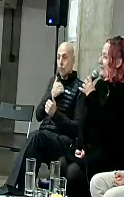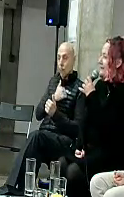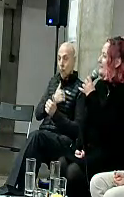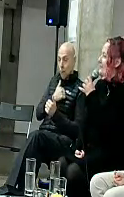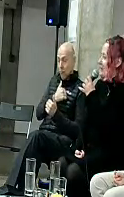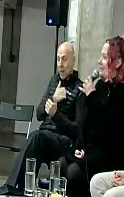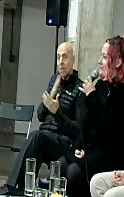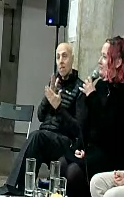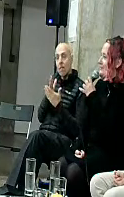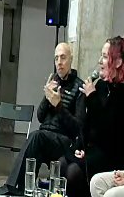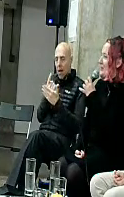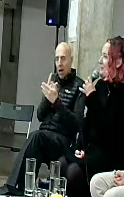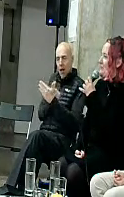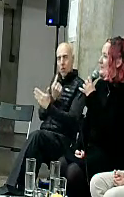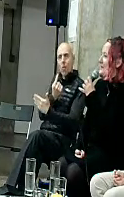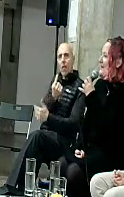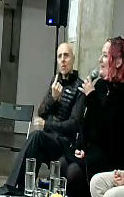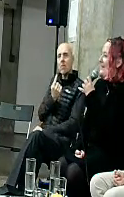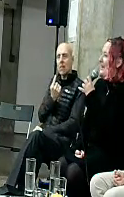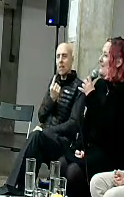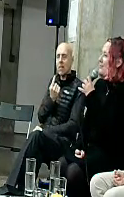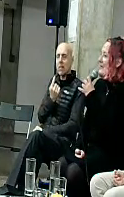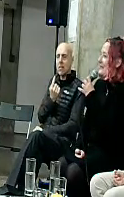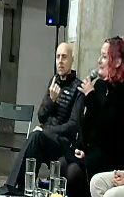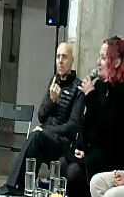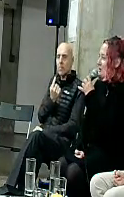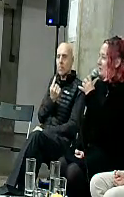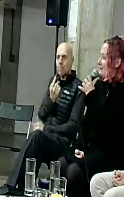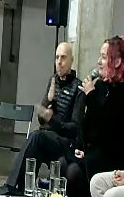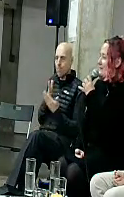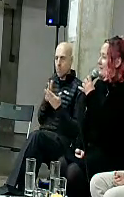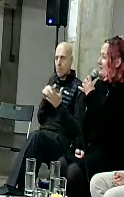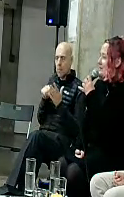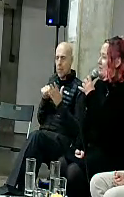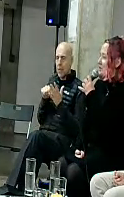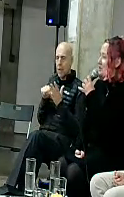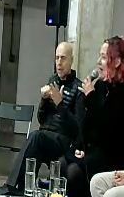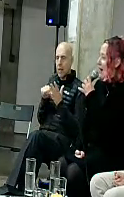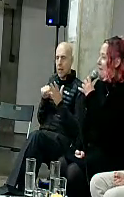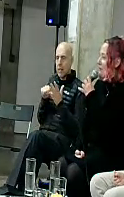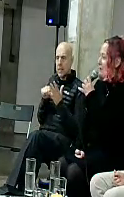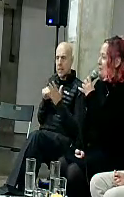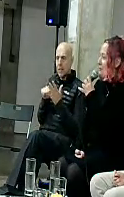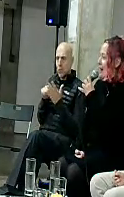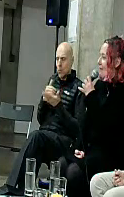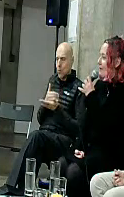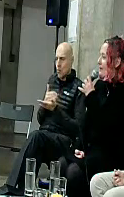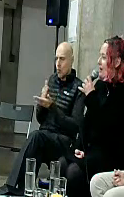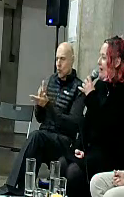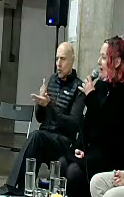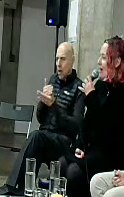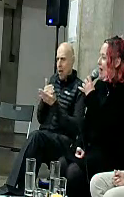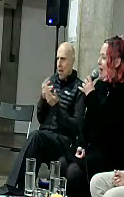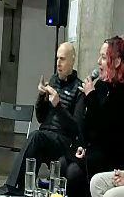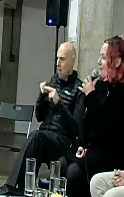especially state grief. It's really difficult to share with people that